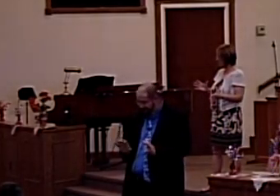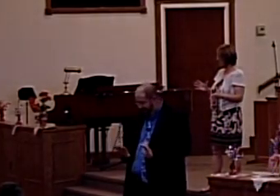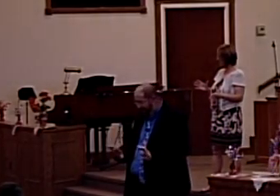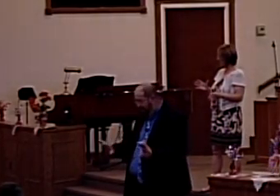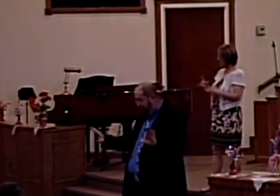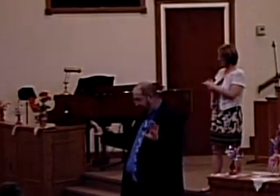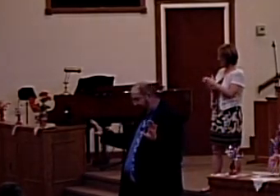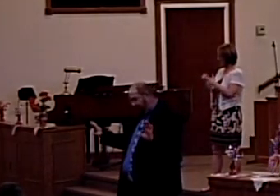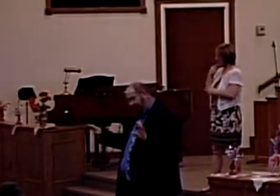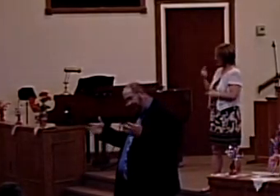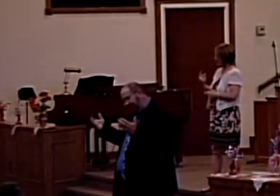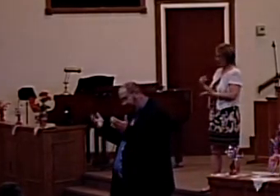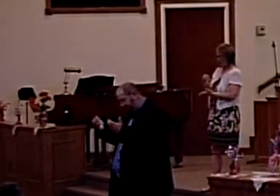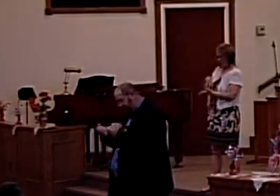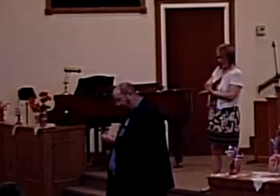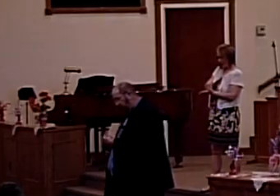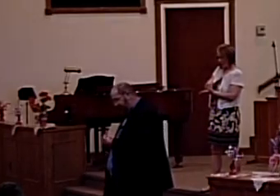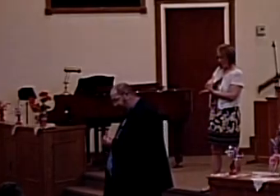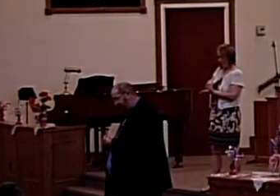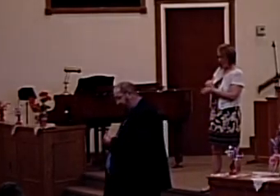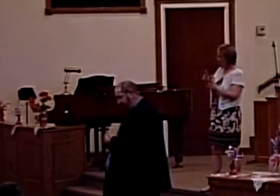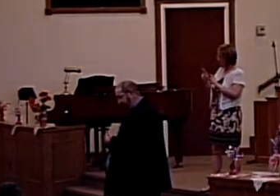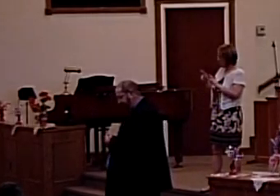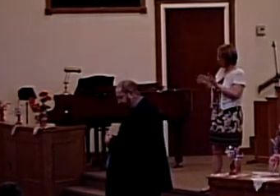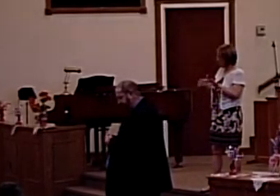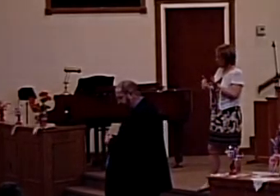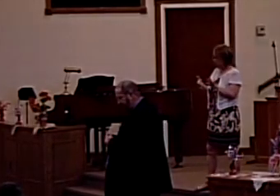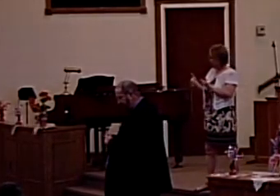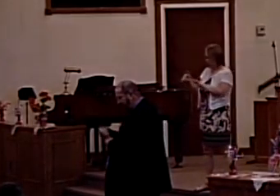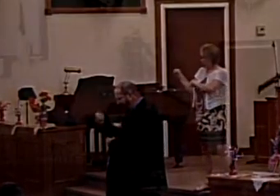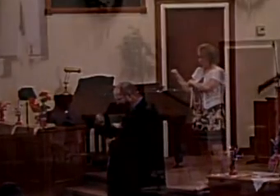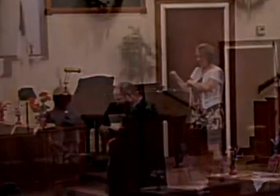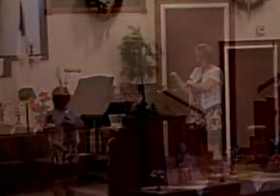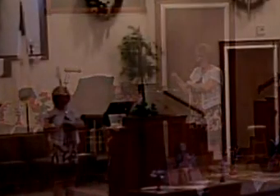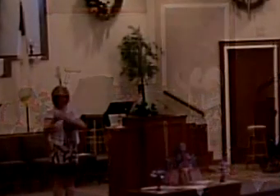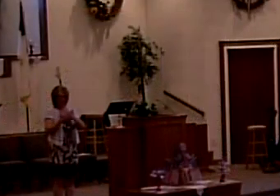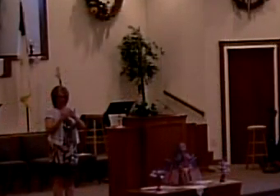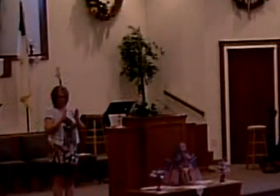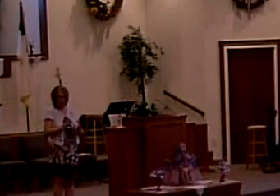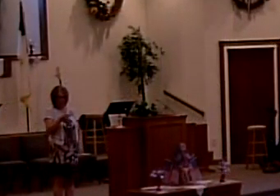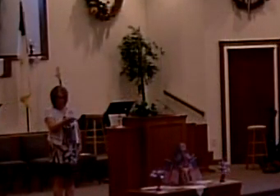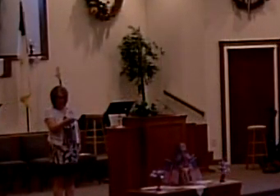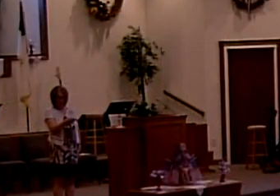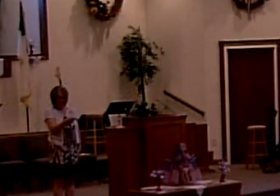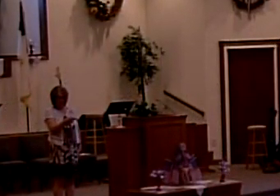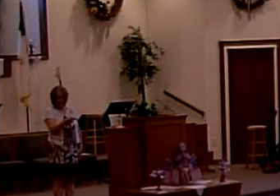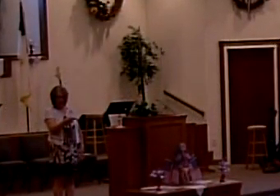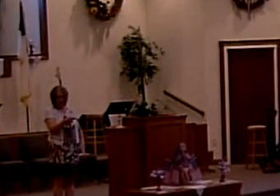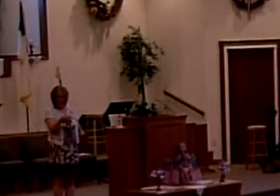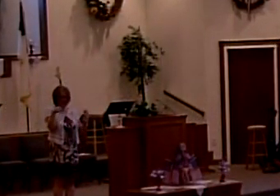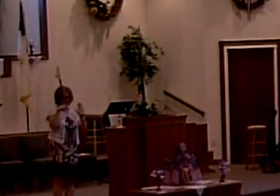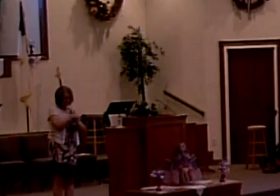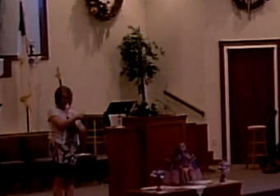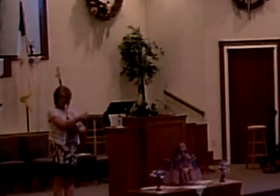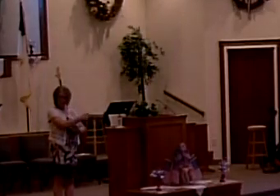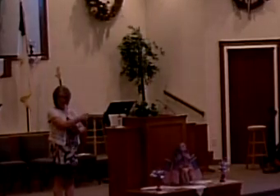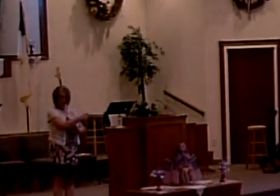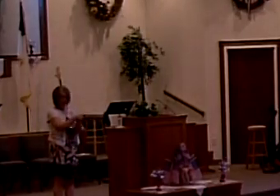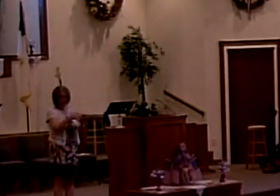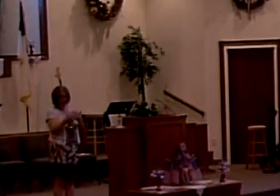it said they got up and they got ready to leave, and the jailer was there. And the jailer was getting ready to take his own life, and Paul said, don't do